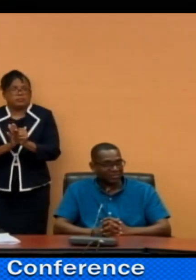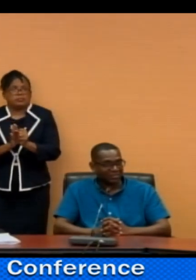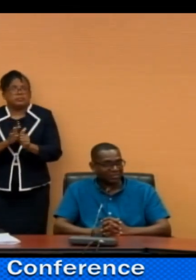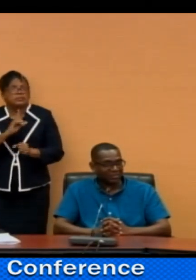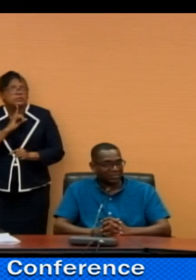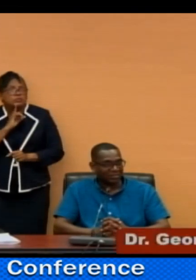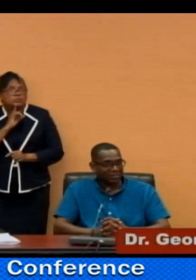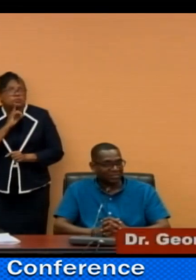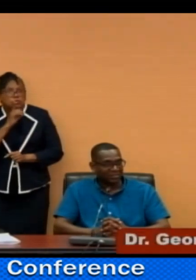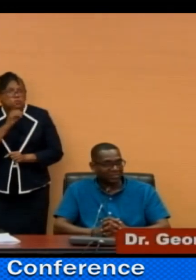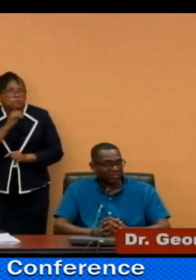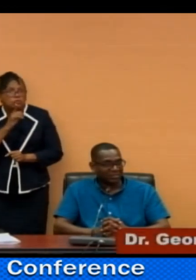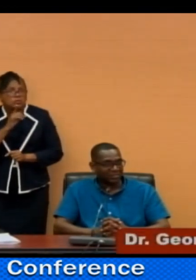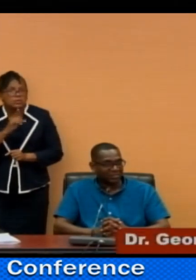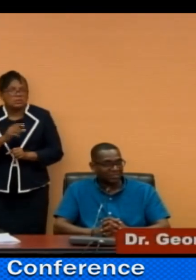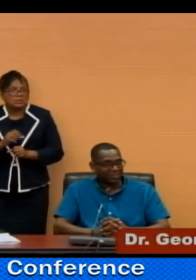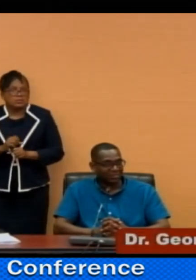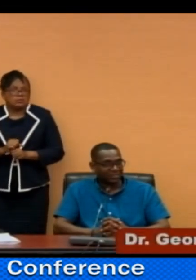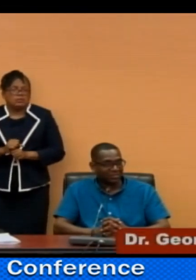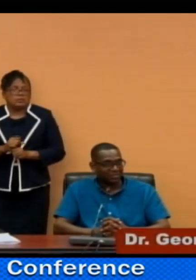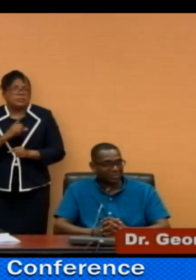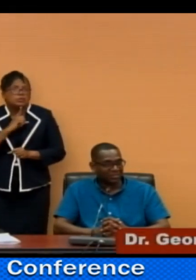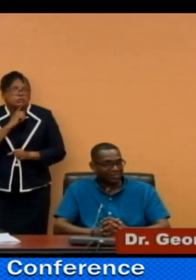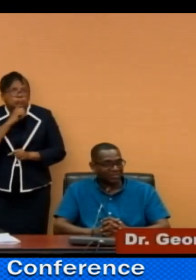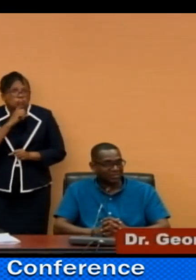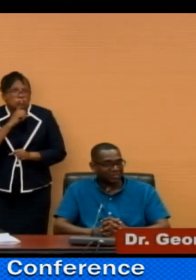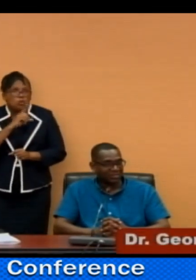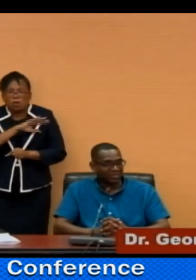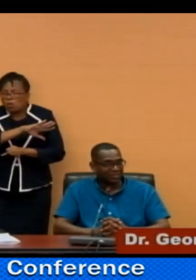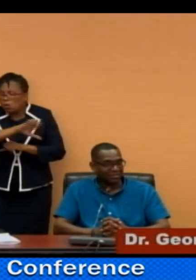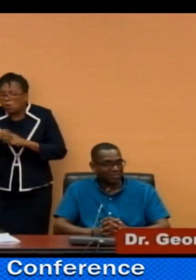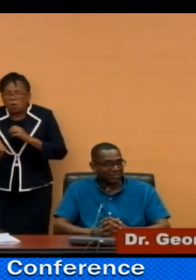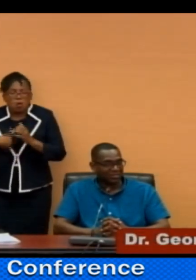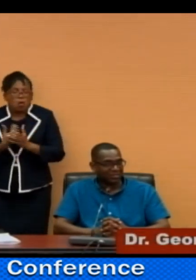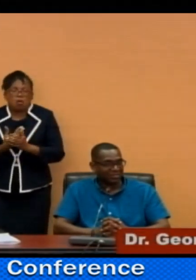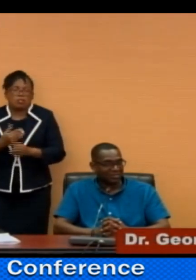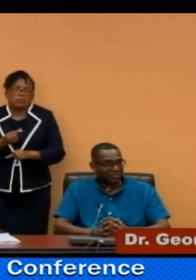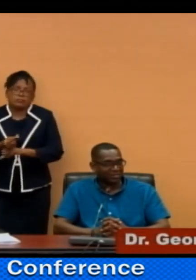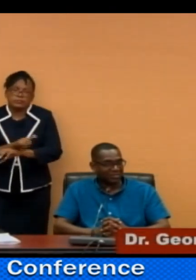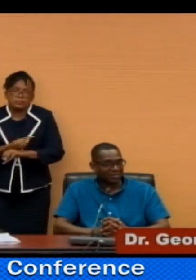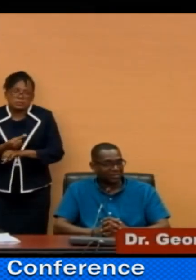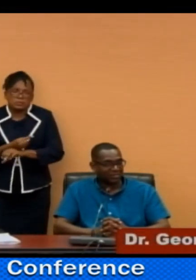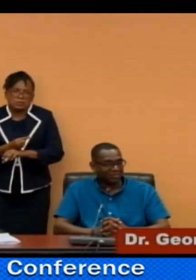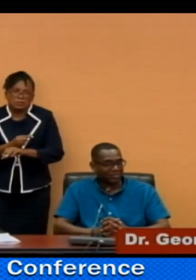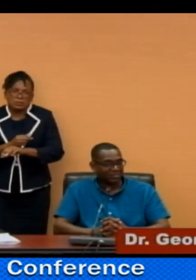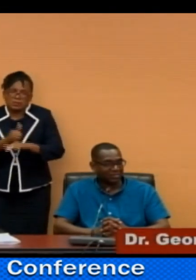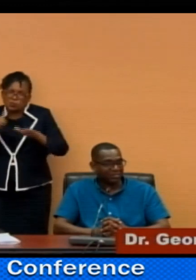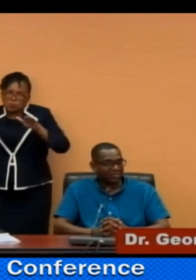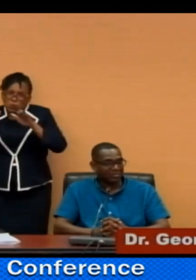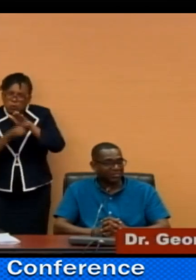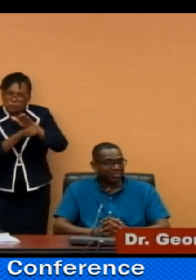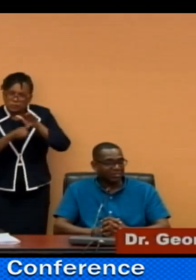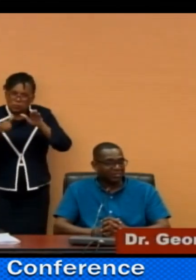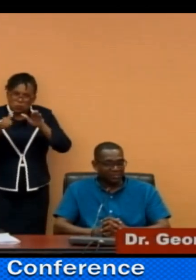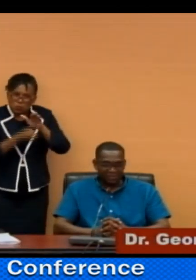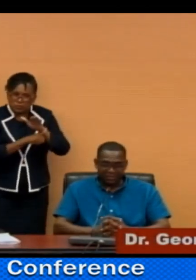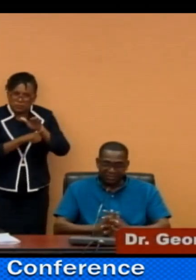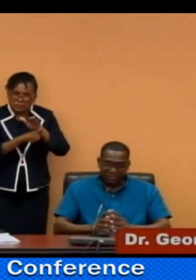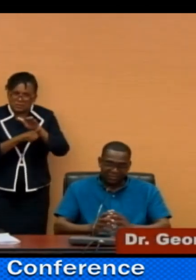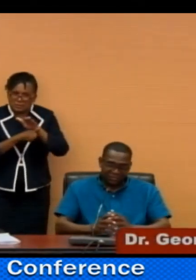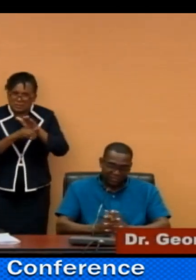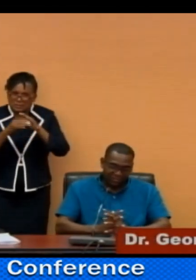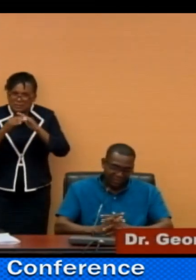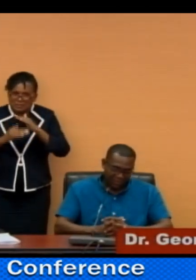population, all efforts would be made to ensure that quarantine efforts are hyped up. We want folks